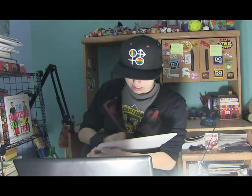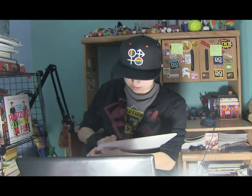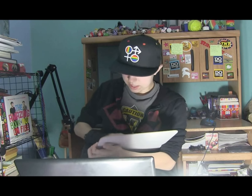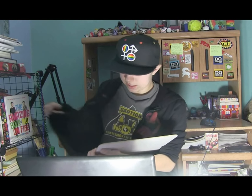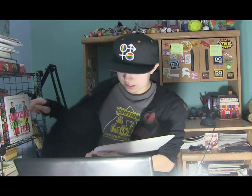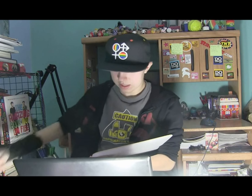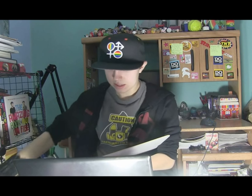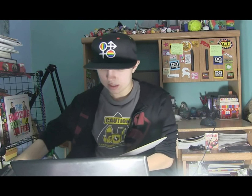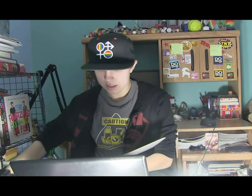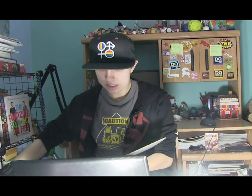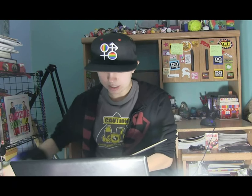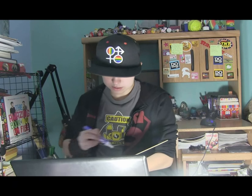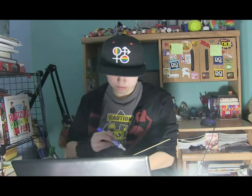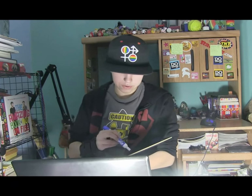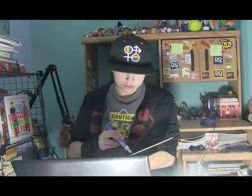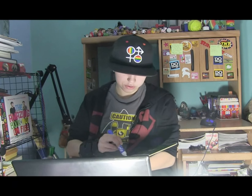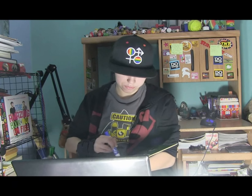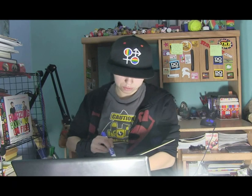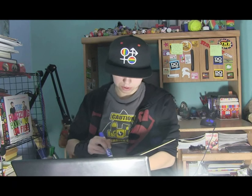Alright, let us venture forward.